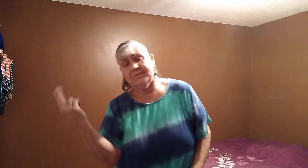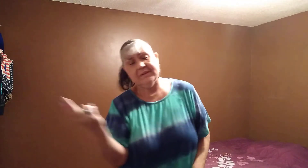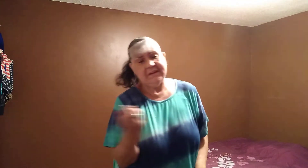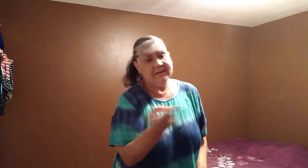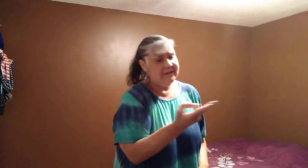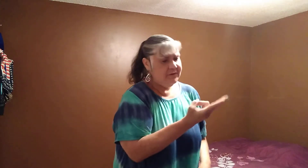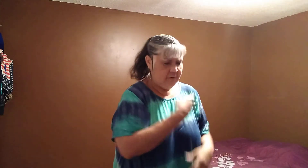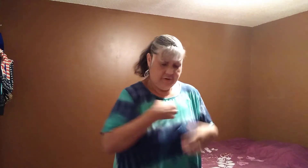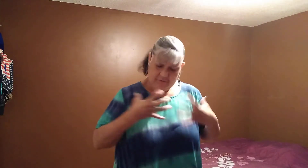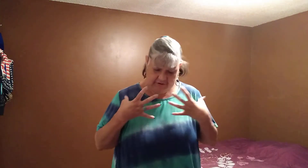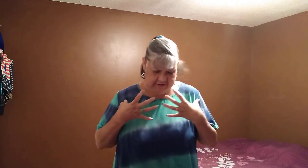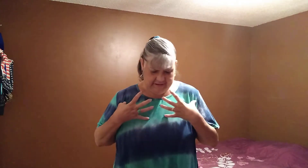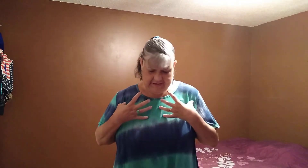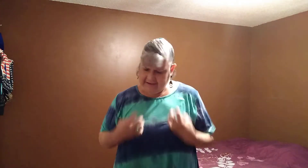we were healed.